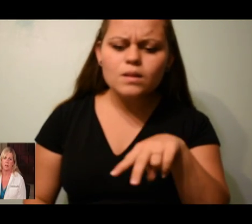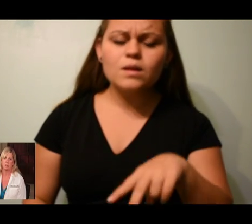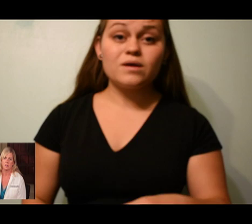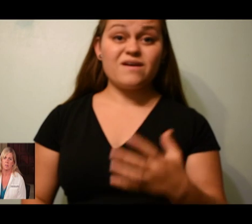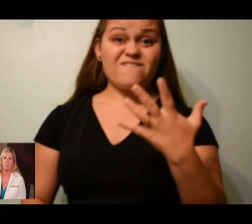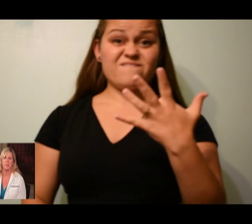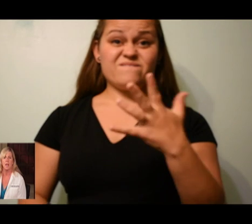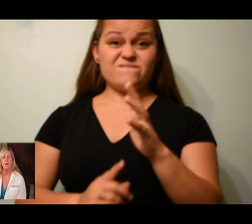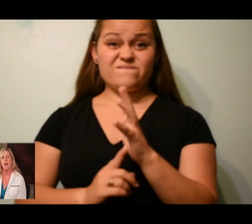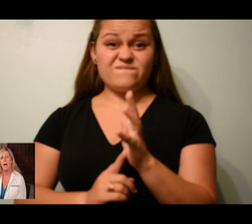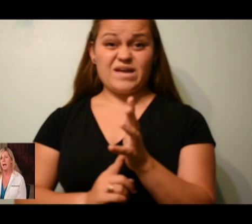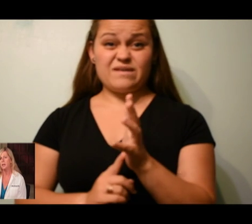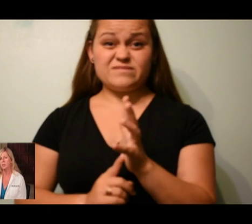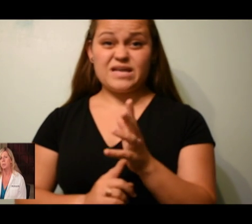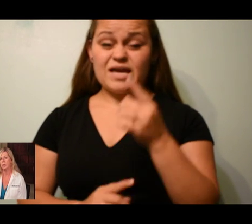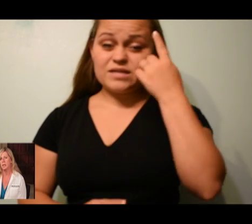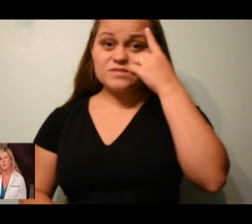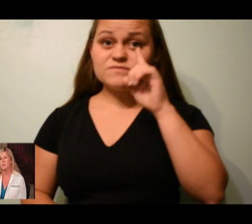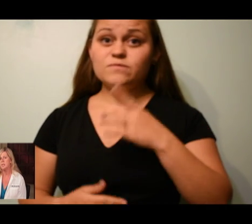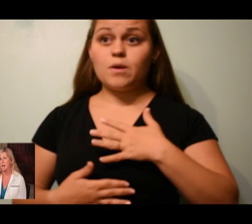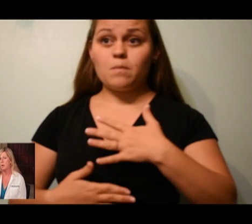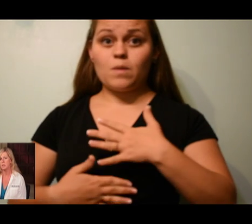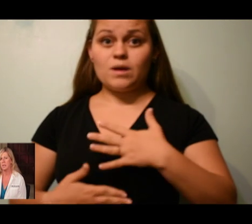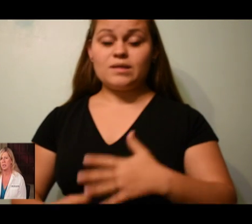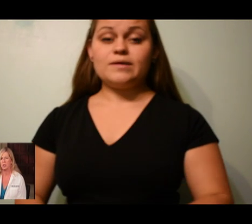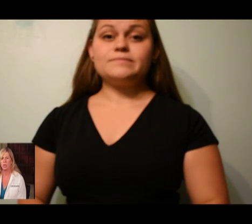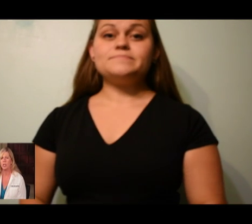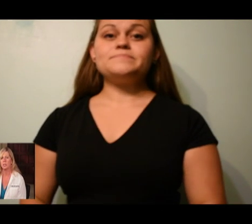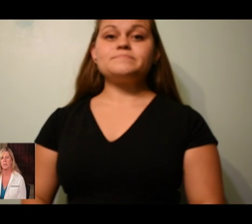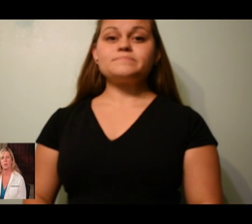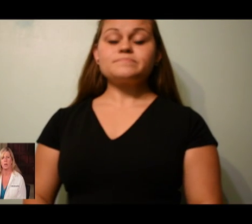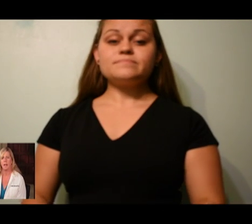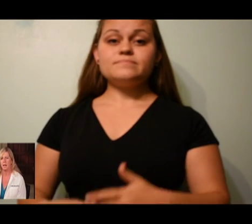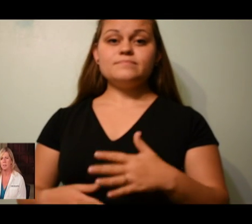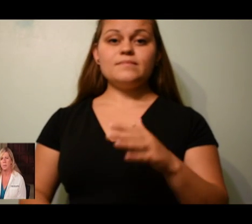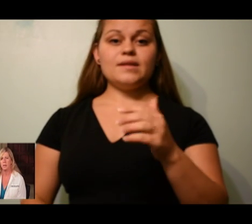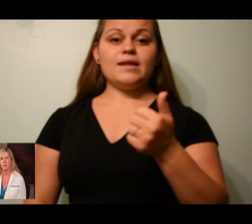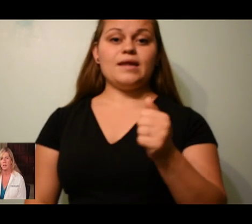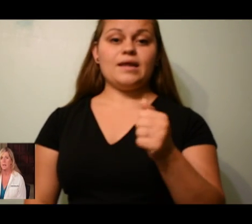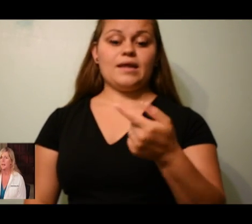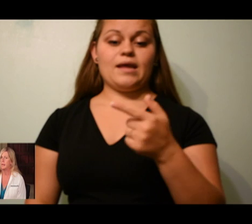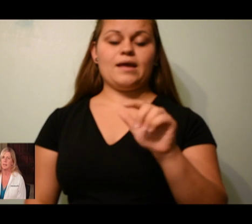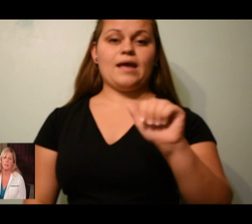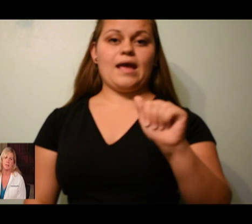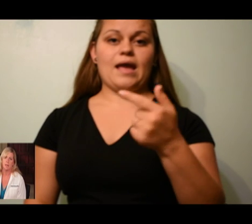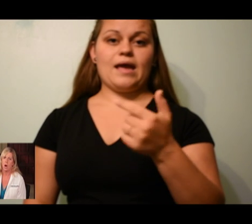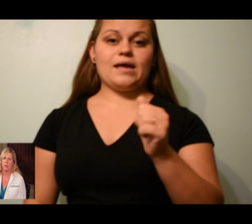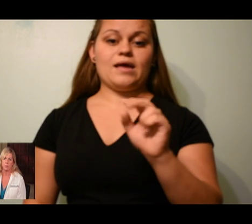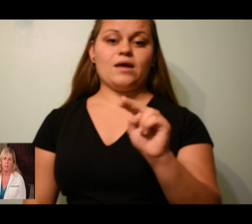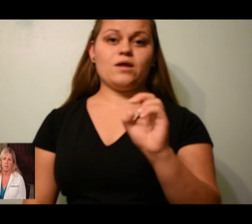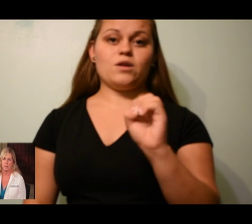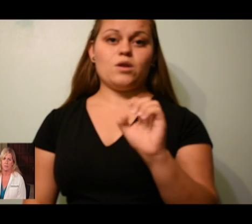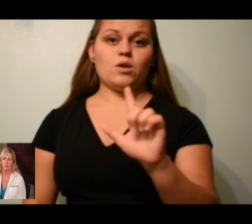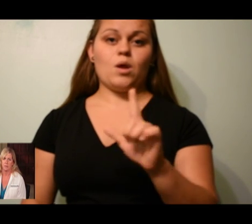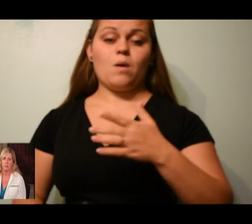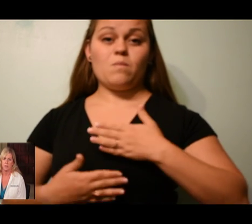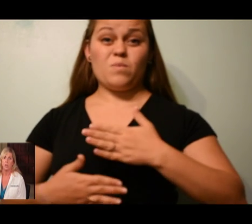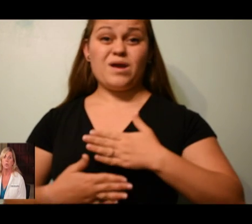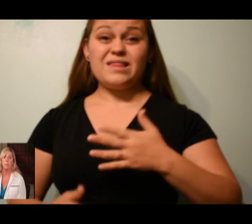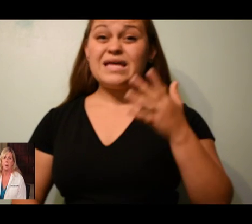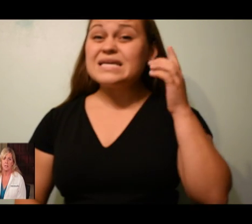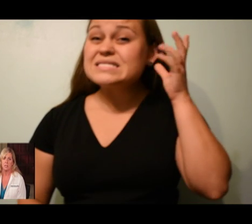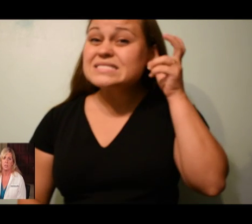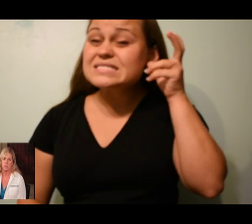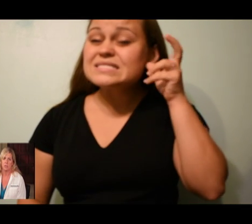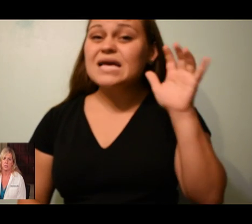10 seconds. Agonal breathing sounds like gurgling or gasping. It is not breathing.